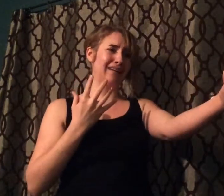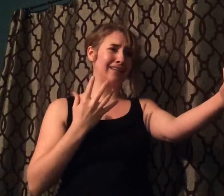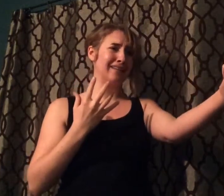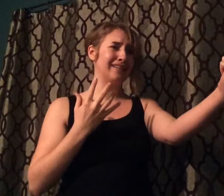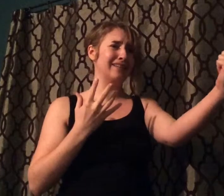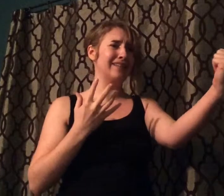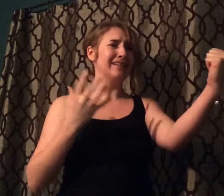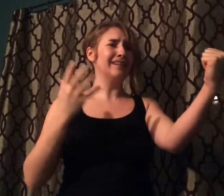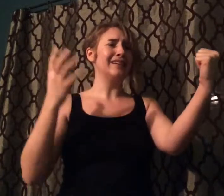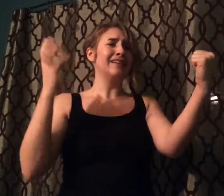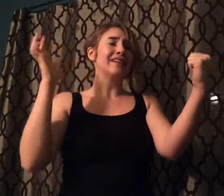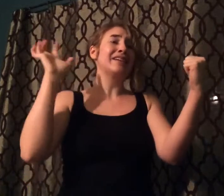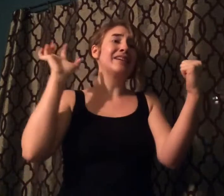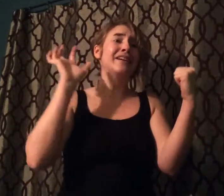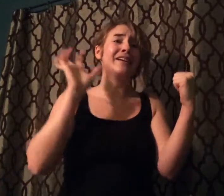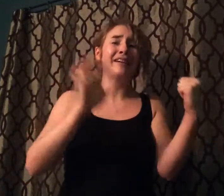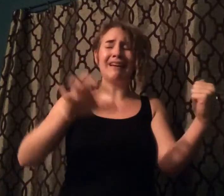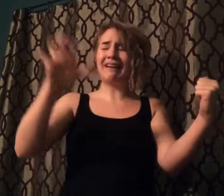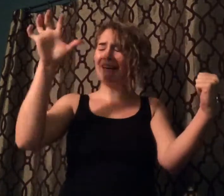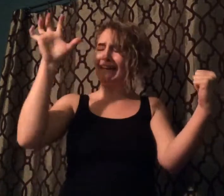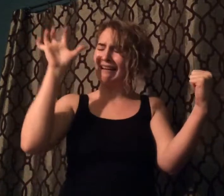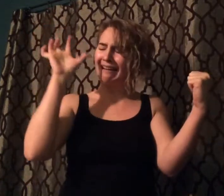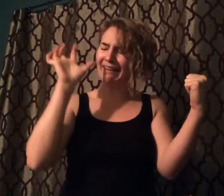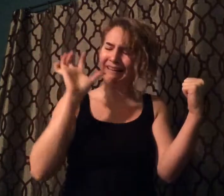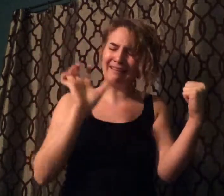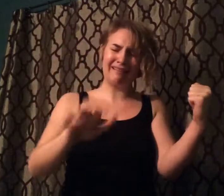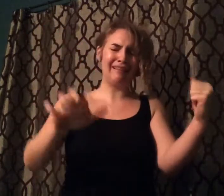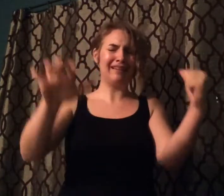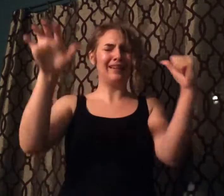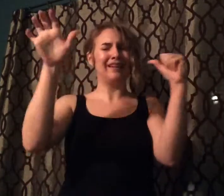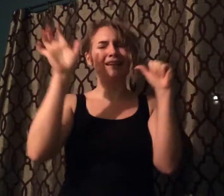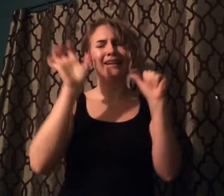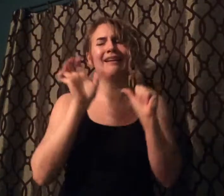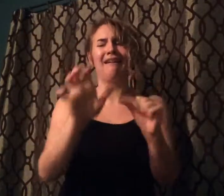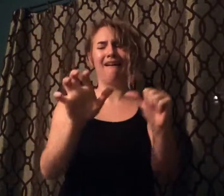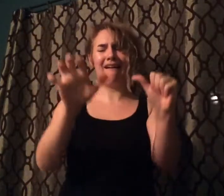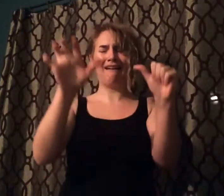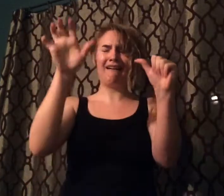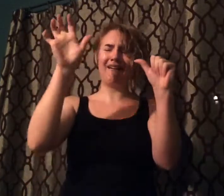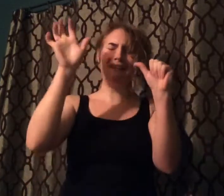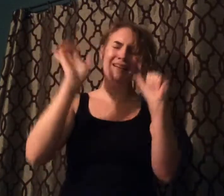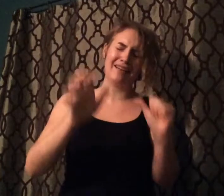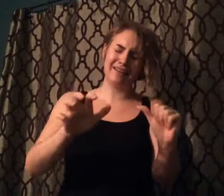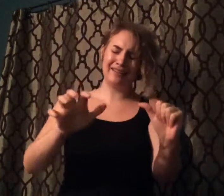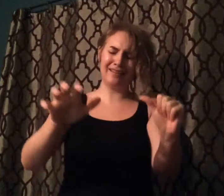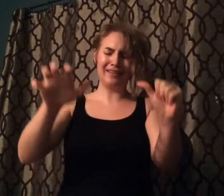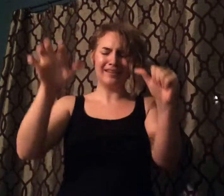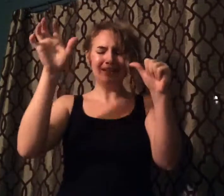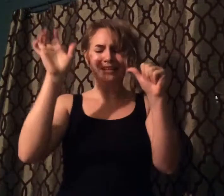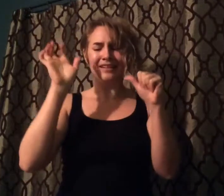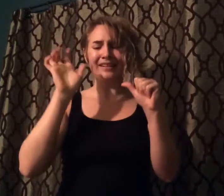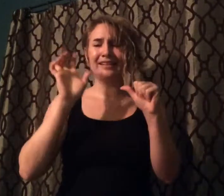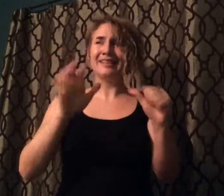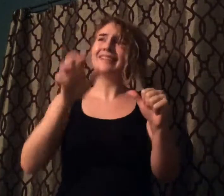the ceiling